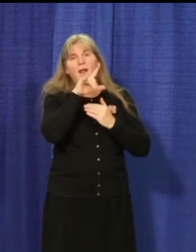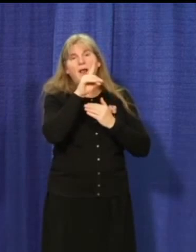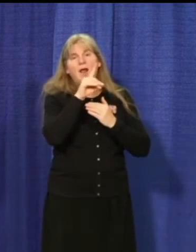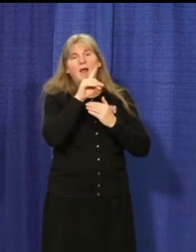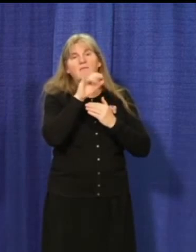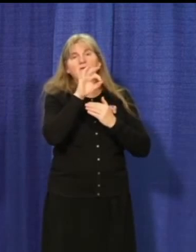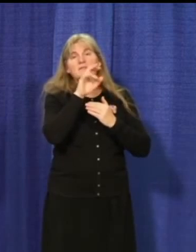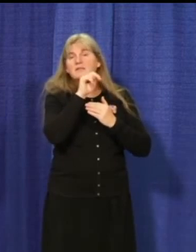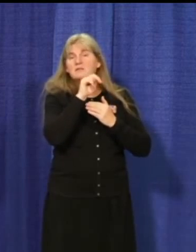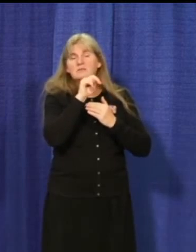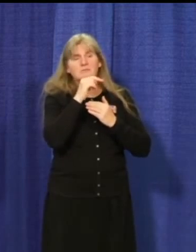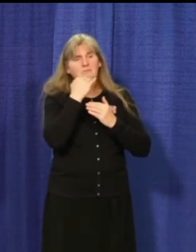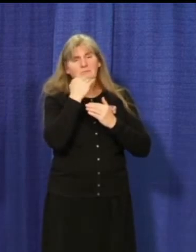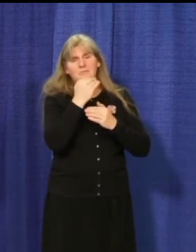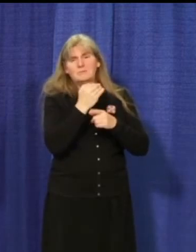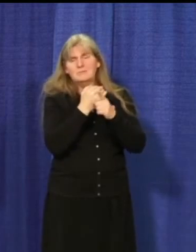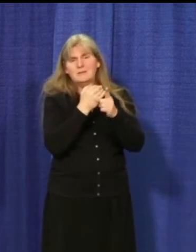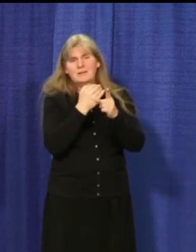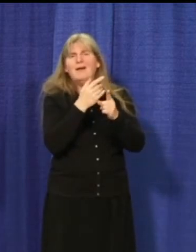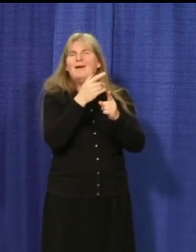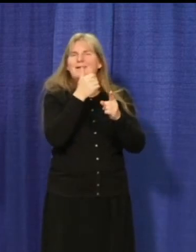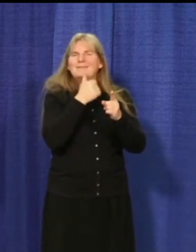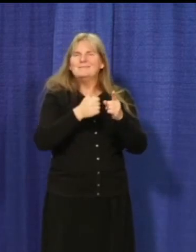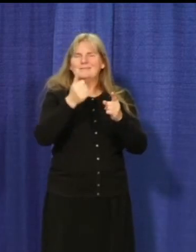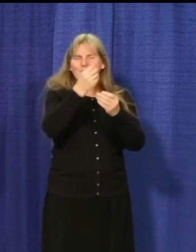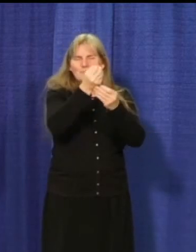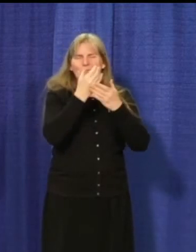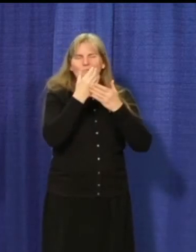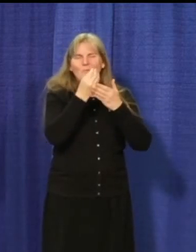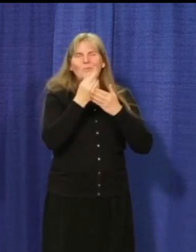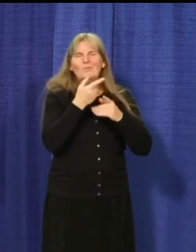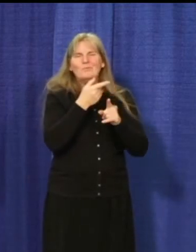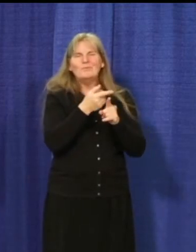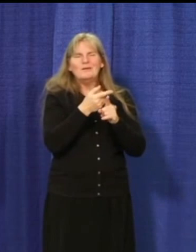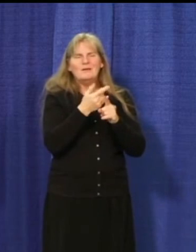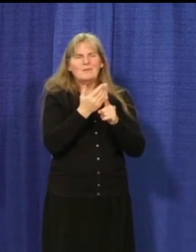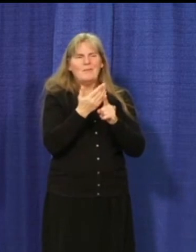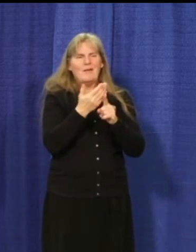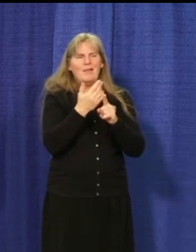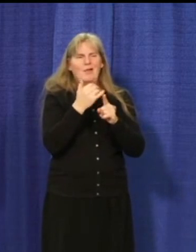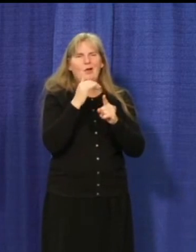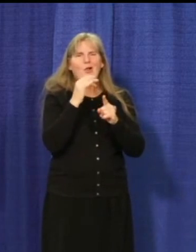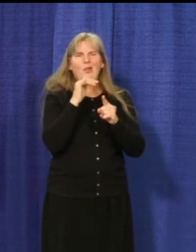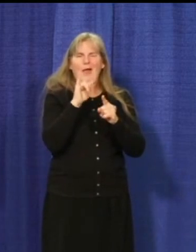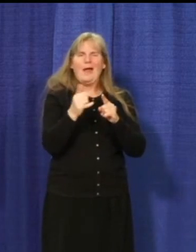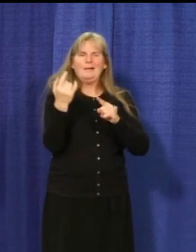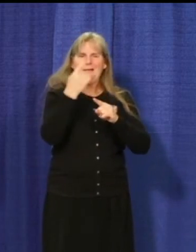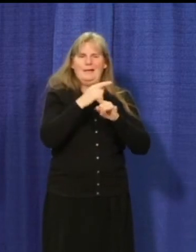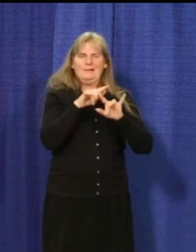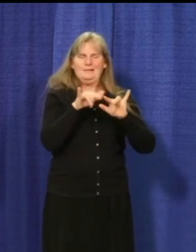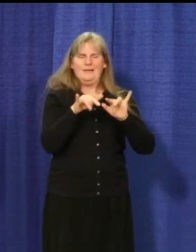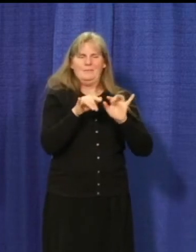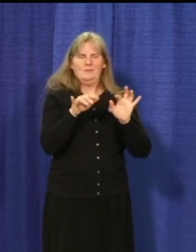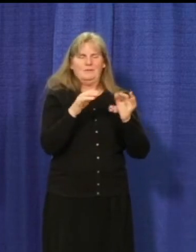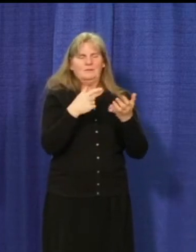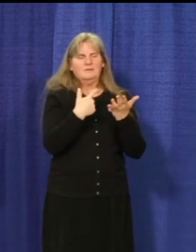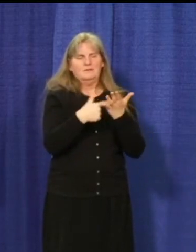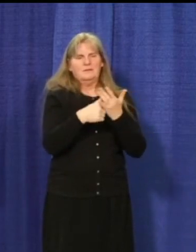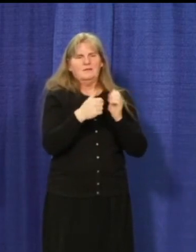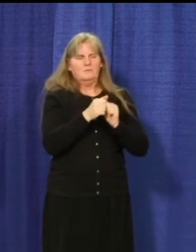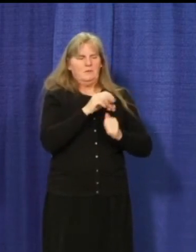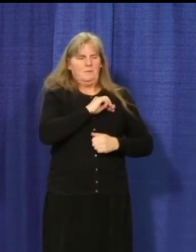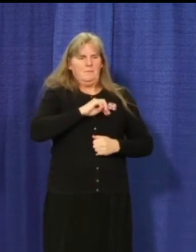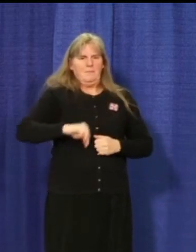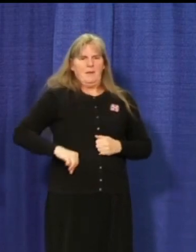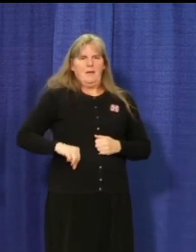that Chief Stephen Charlie told me was that he'd spoken earlier that day with Mayor Irvin. So, I mean,